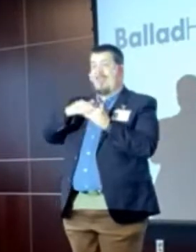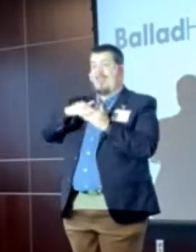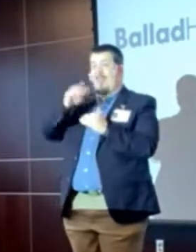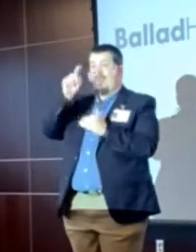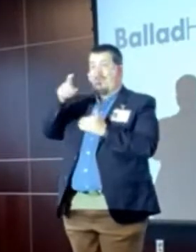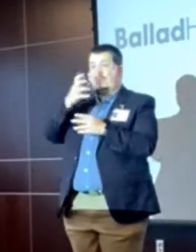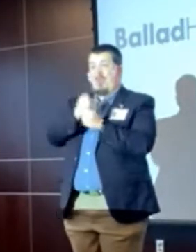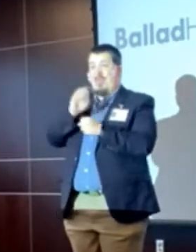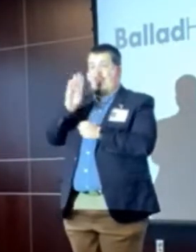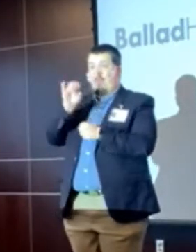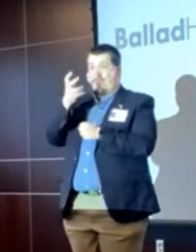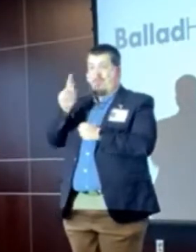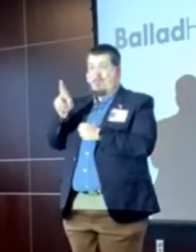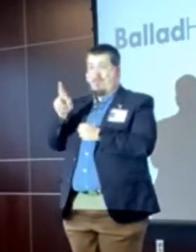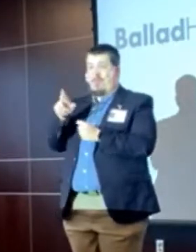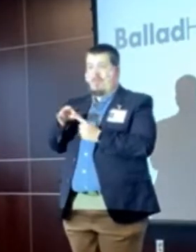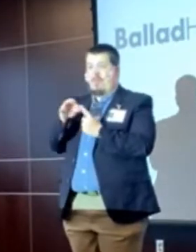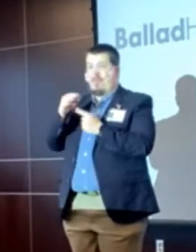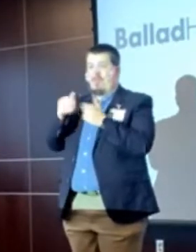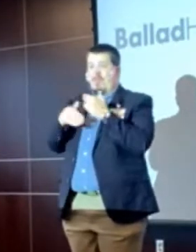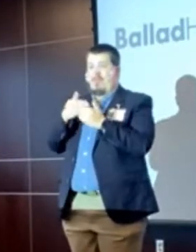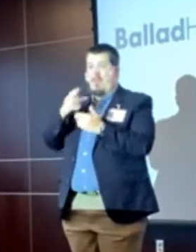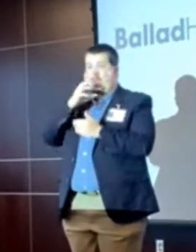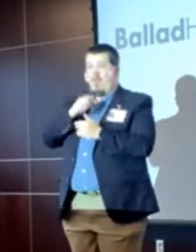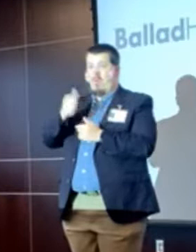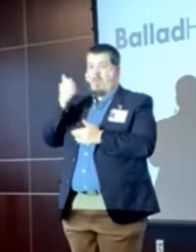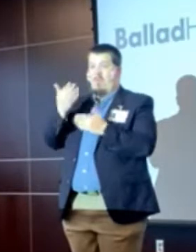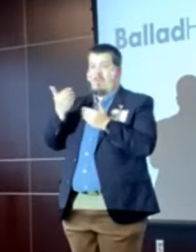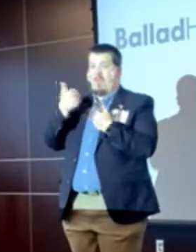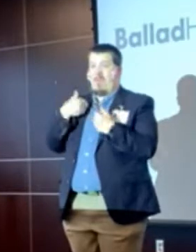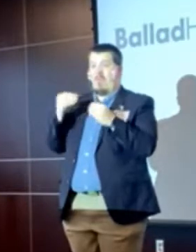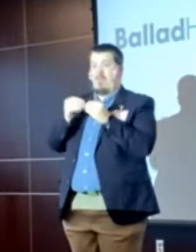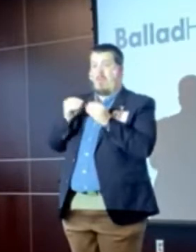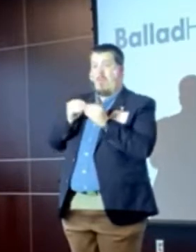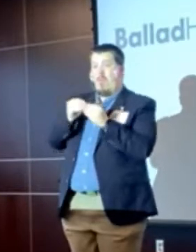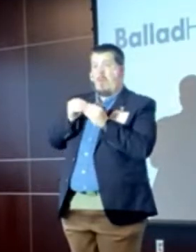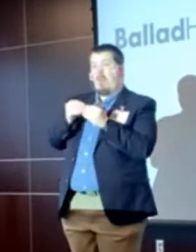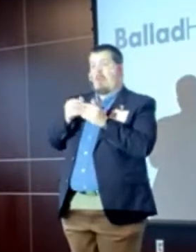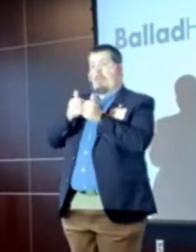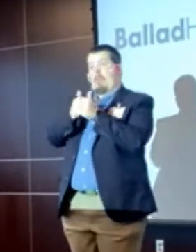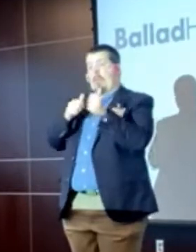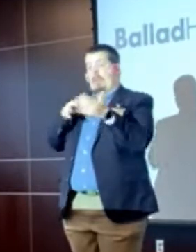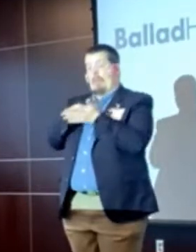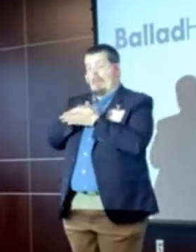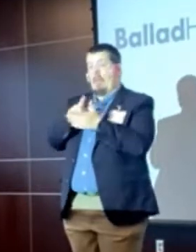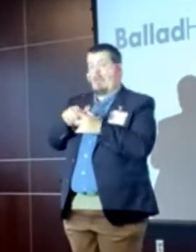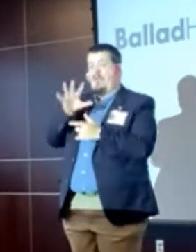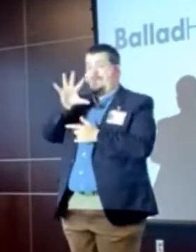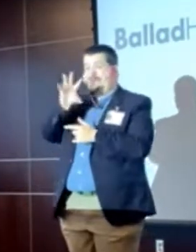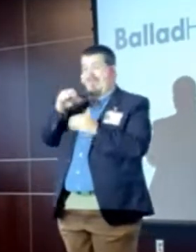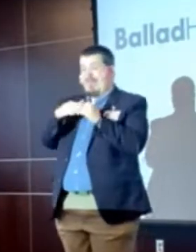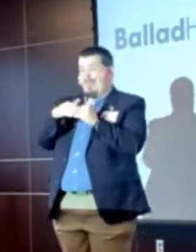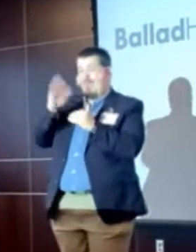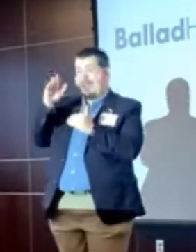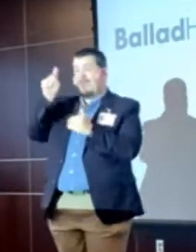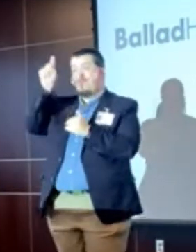should get the booster. We know that especially as you get older, you may have more waning in that protection. So absolutely 50 and older should if you have